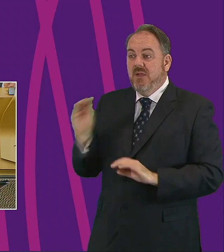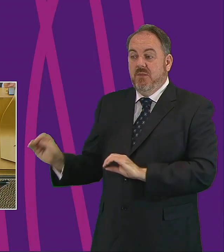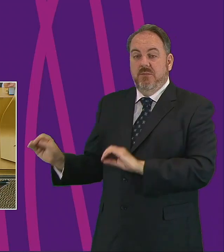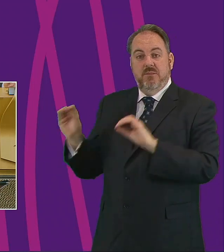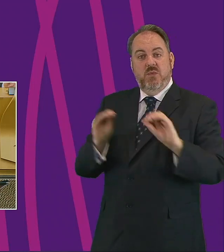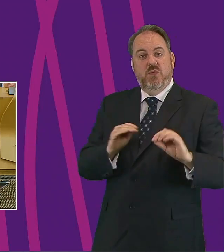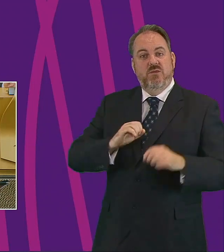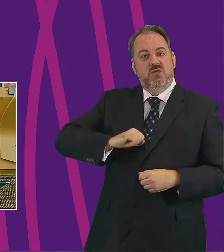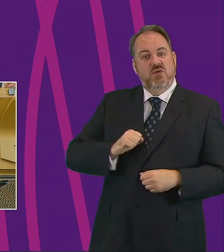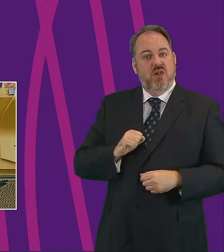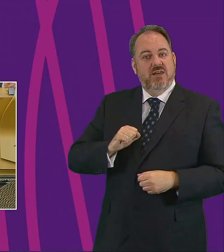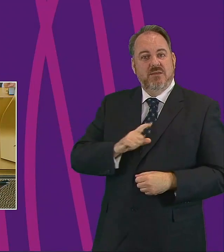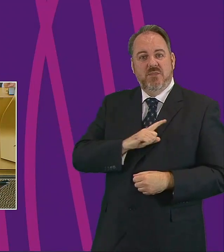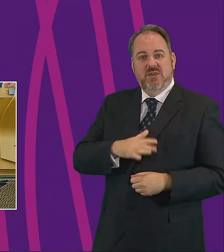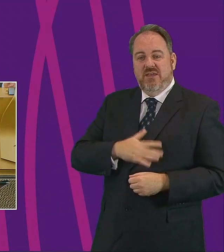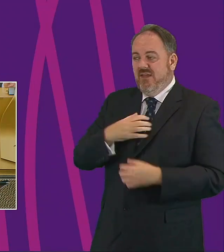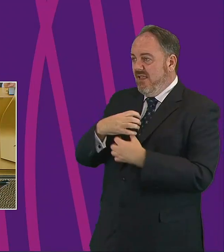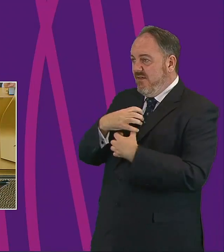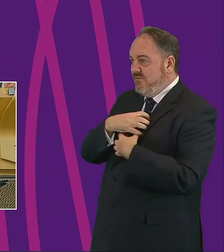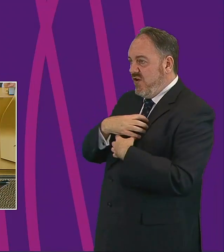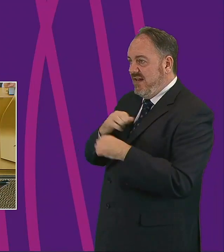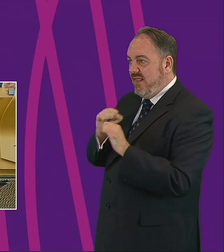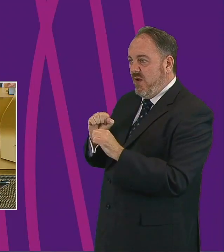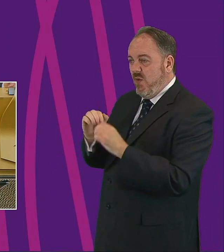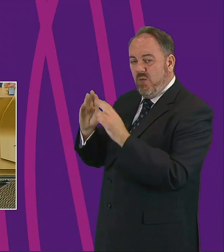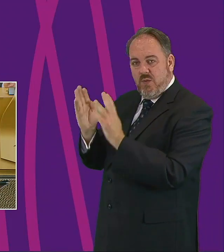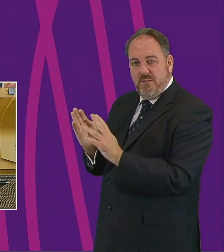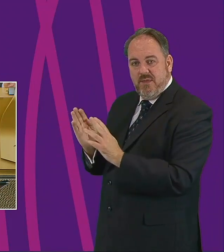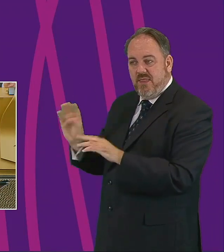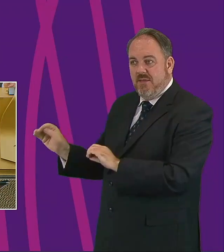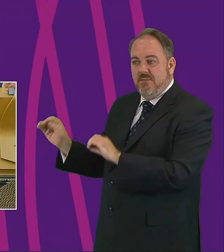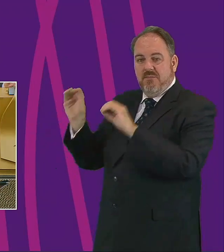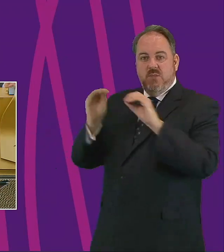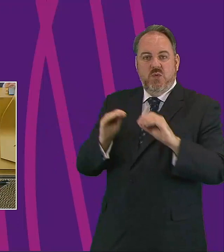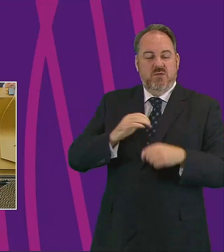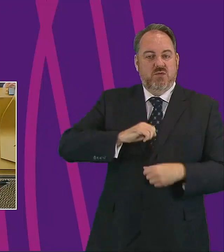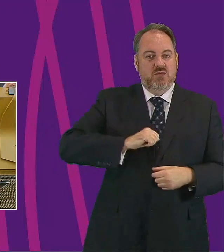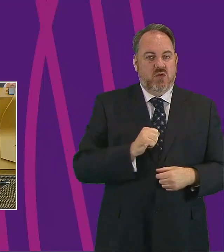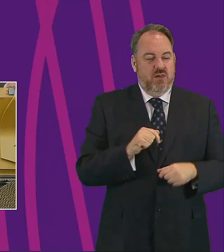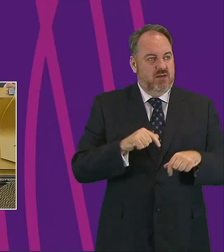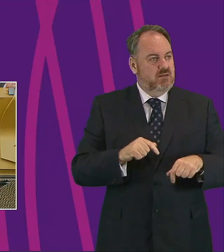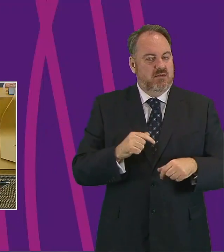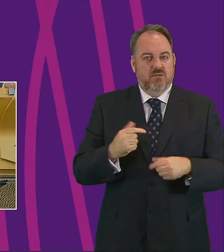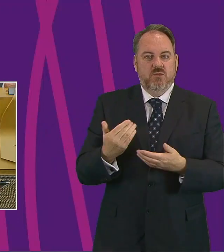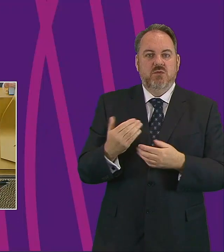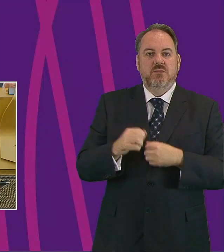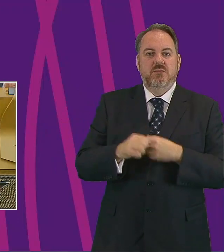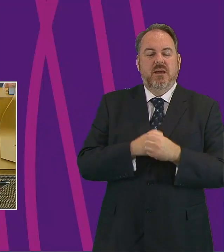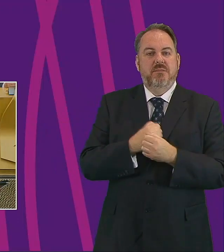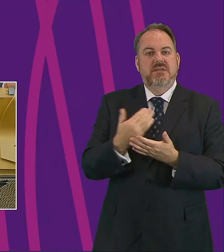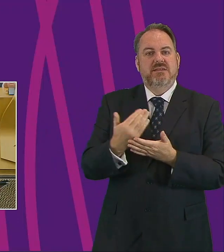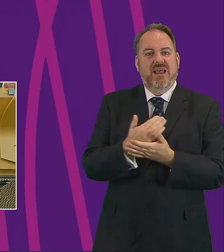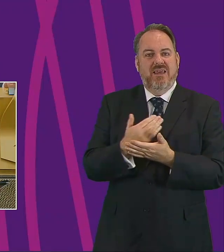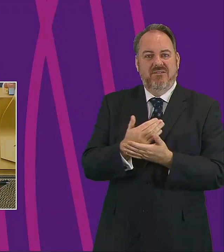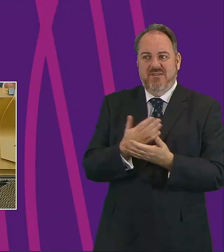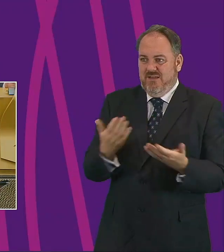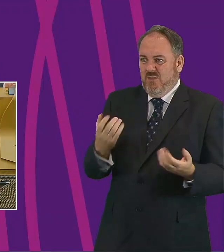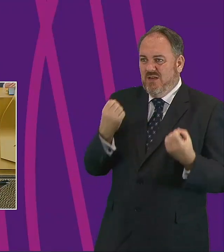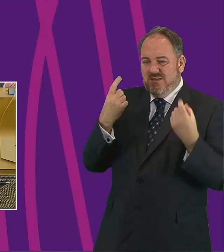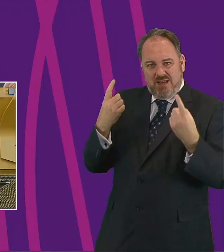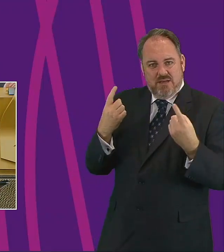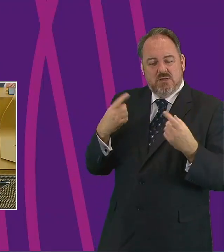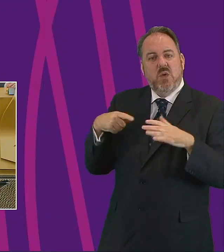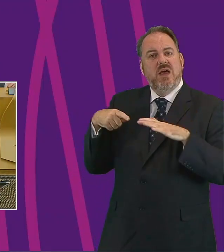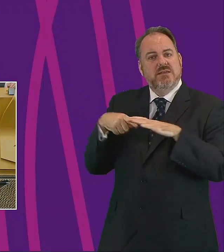safety should have our support, and that is even more true right now at this time of crisis. Asylum